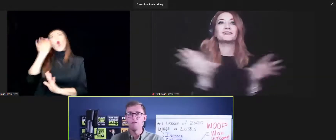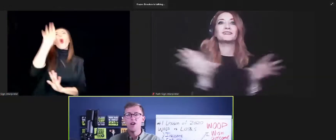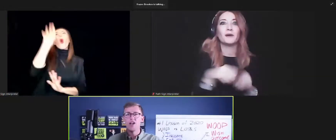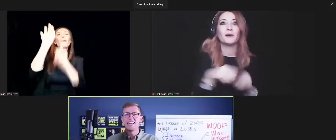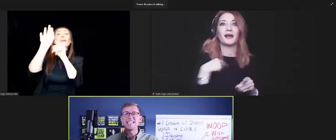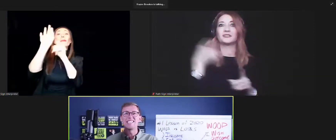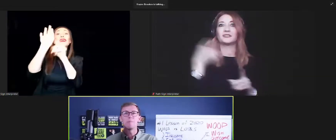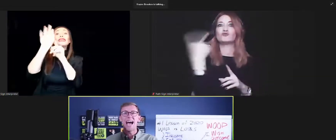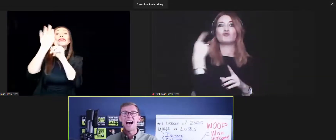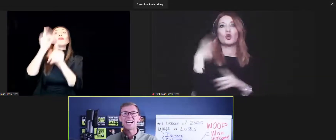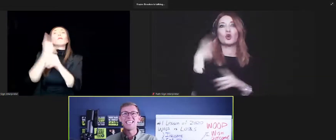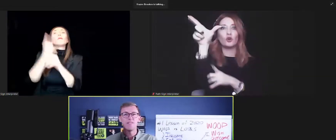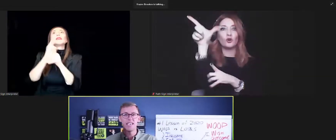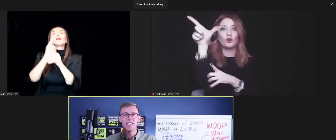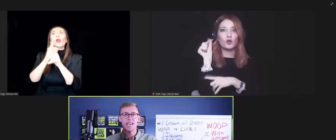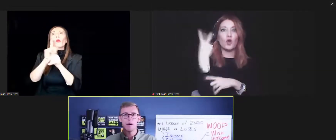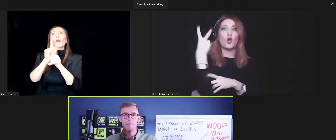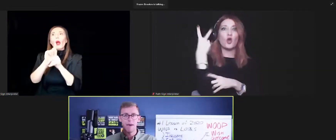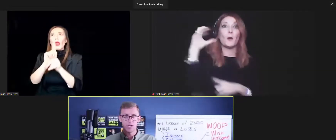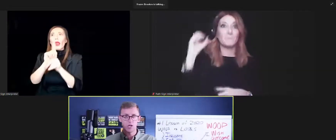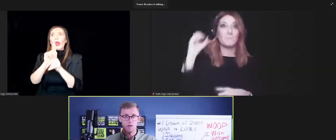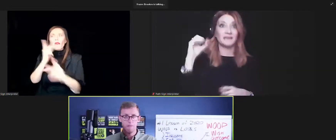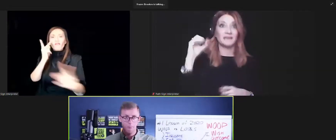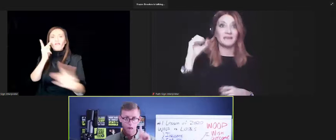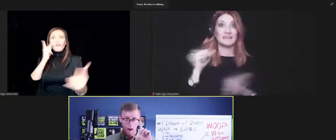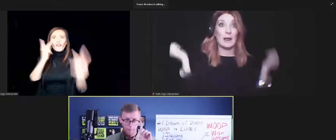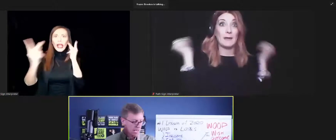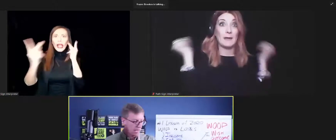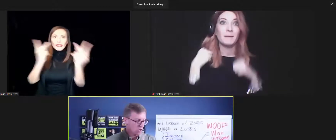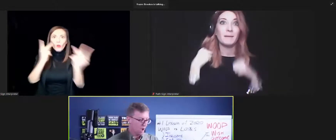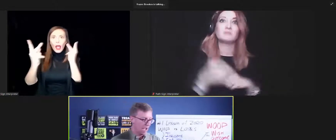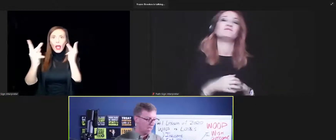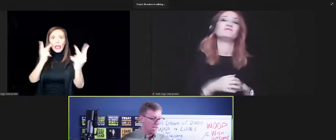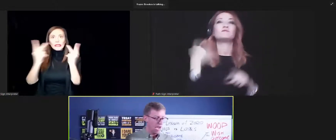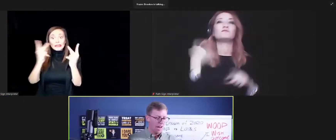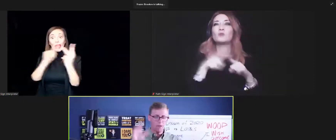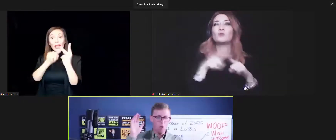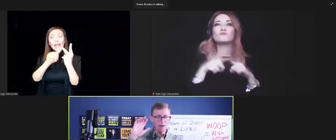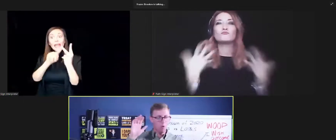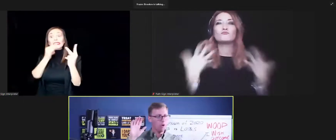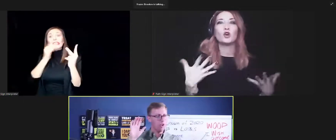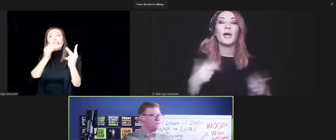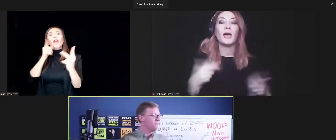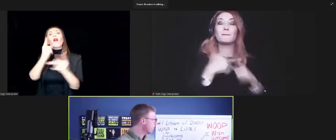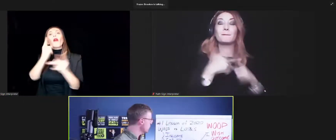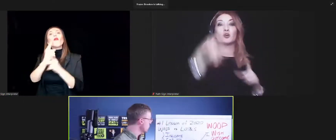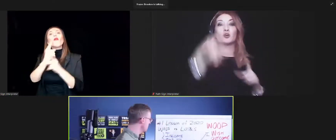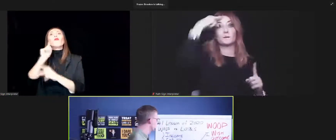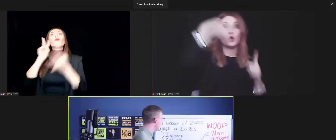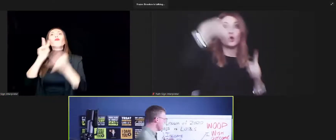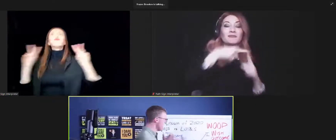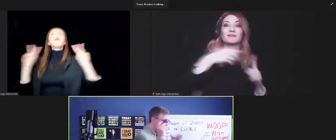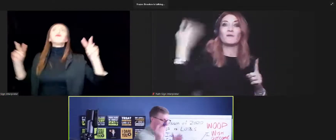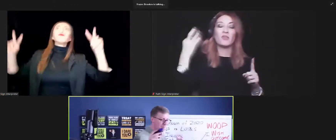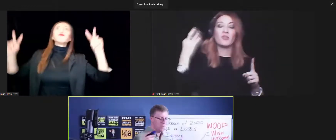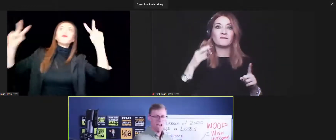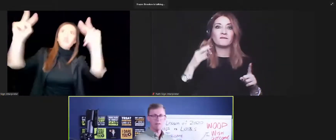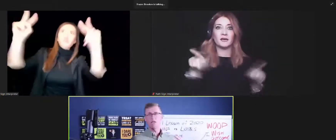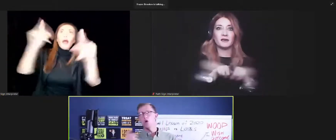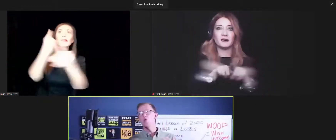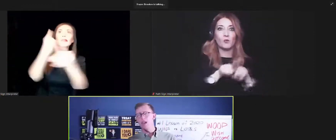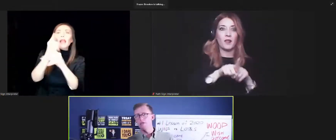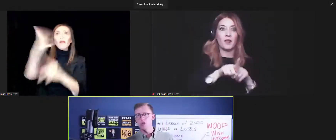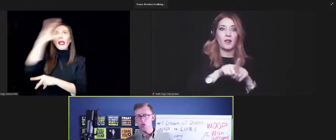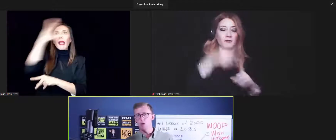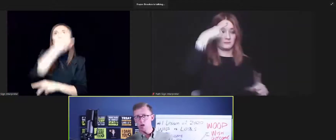itself needs to be activity based. I'm going to tell you why. And I don't want to confuse things by sounding